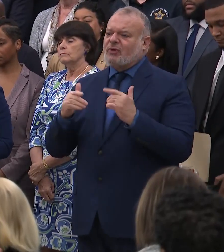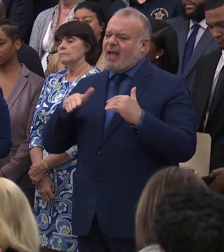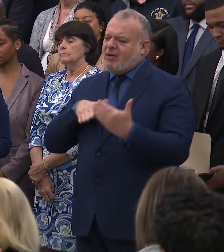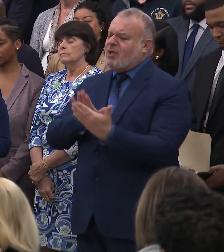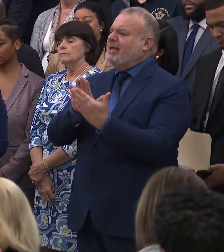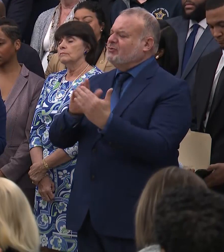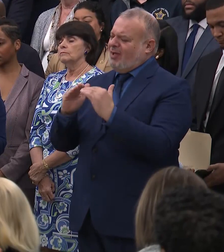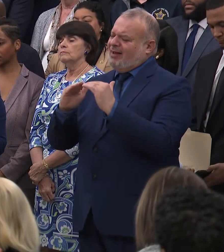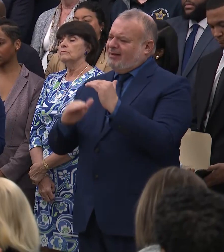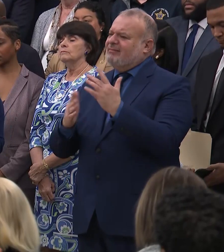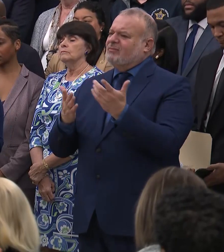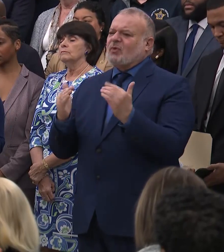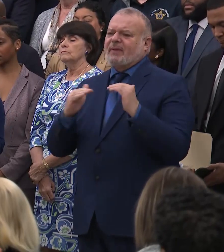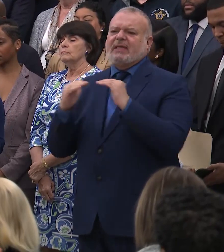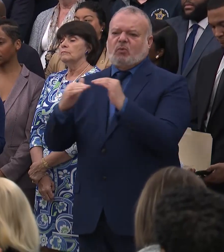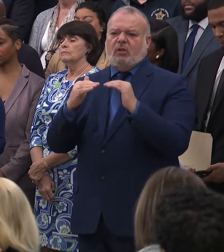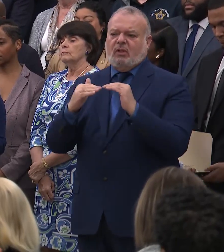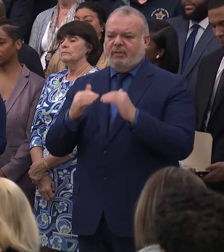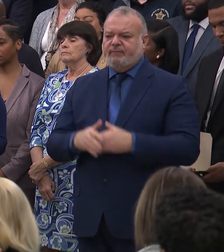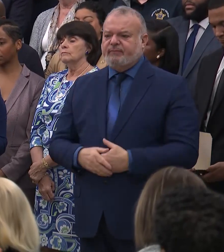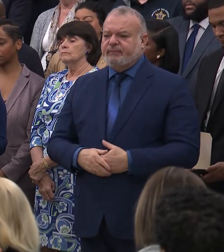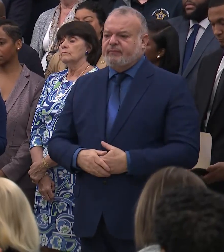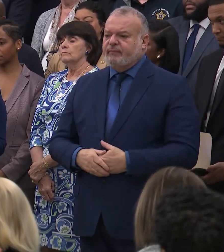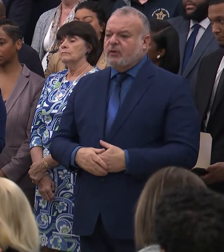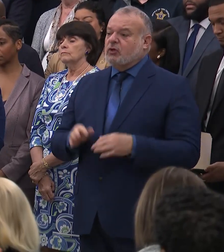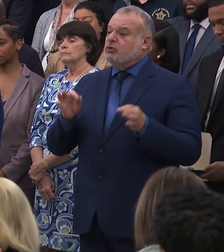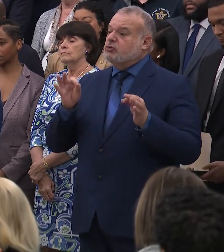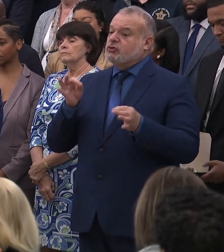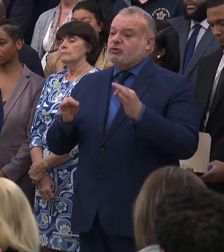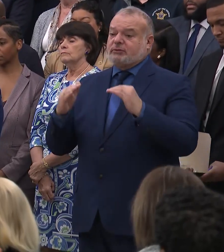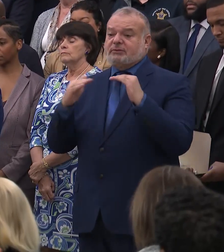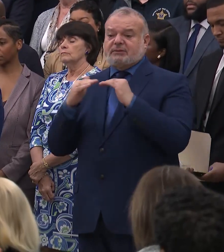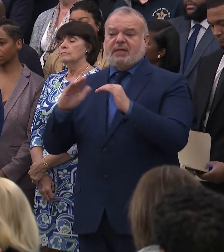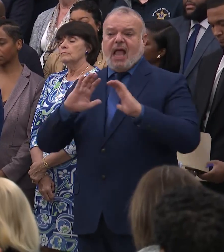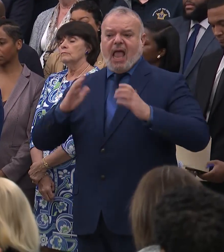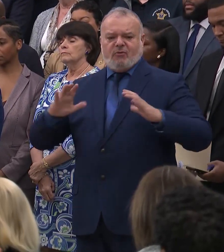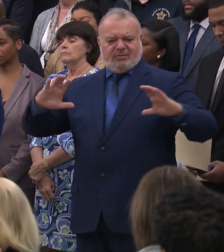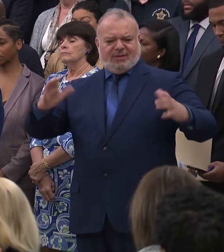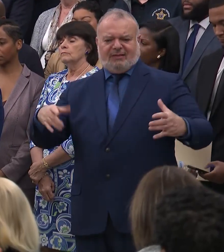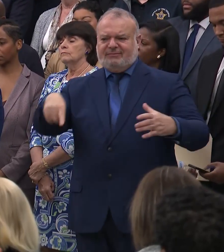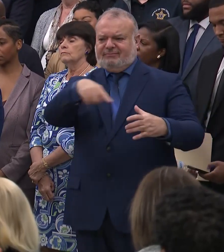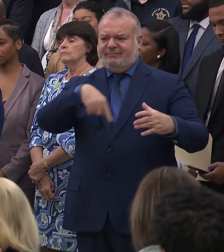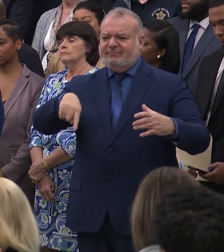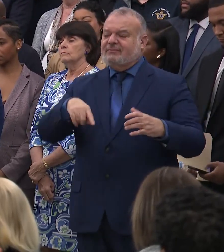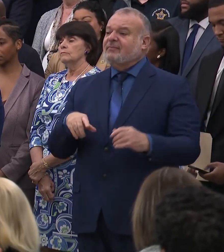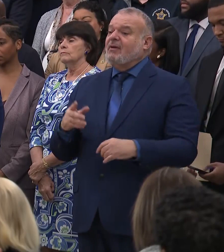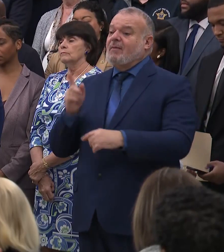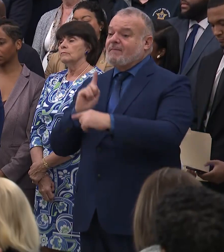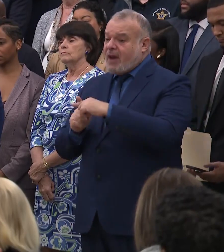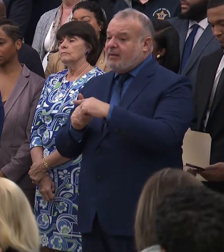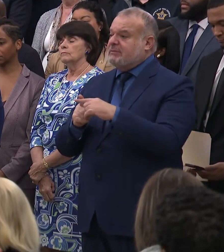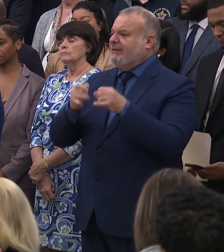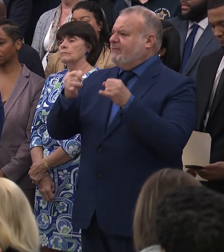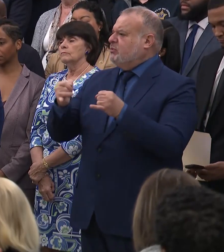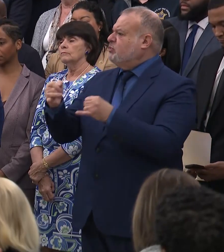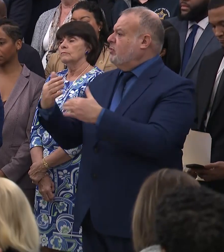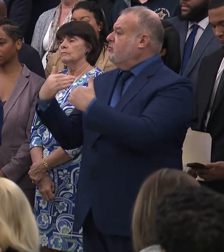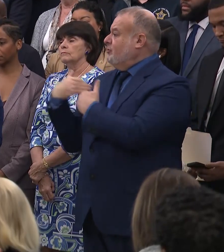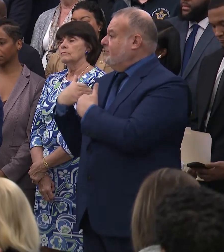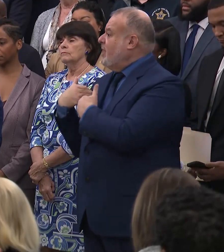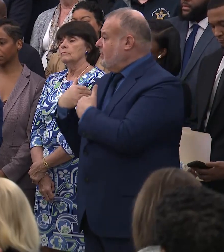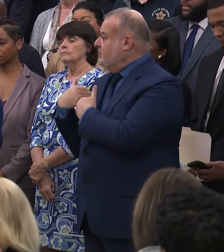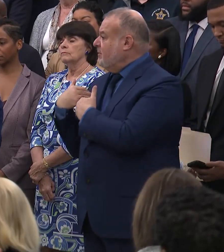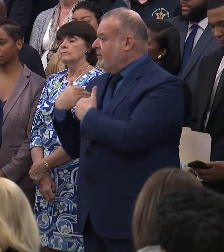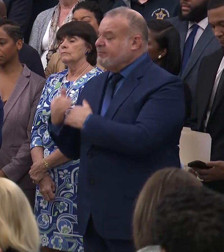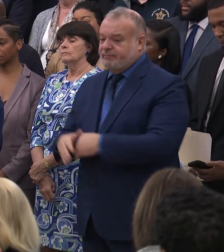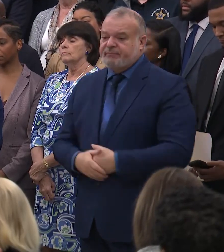about our collective as well as individual accountability. That's